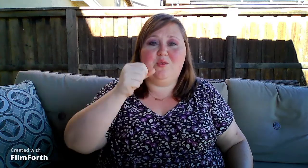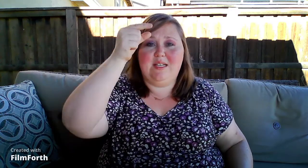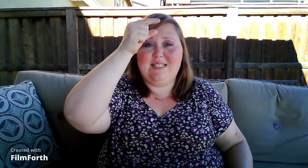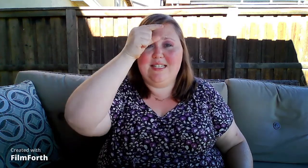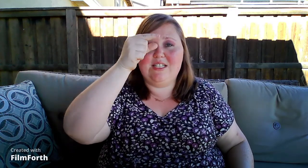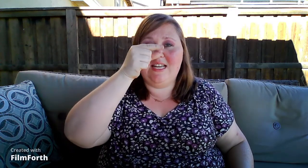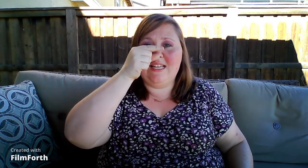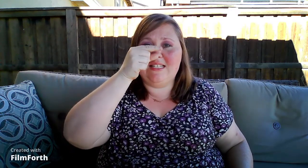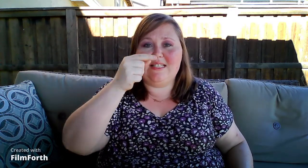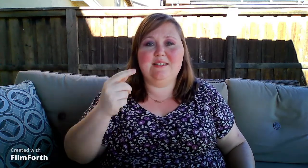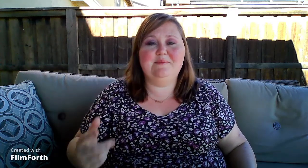Greek city-states.